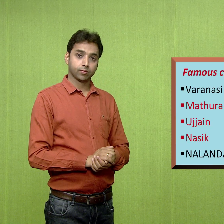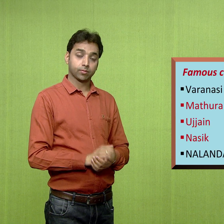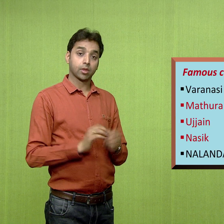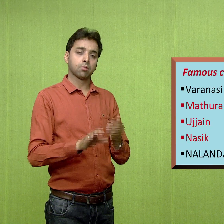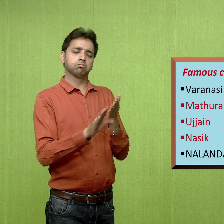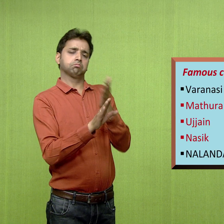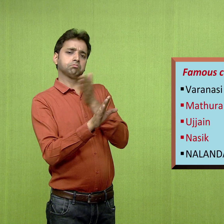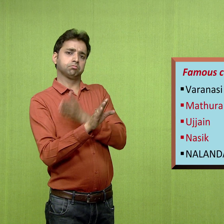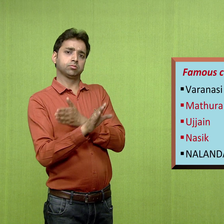Beside Patliputra,